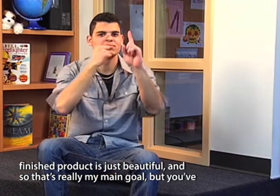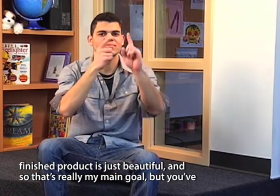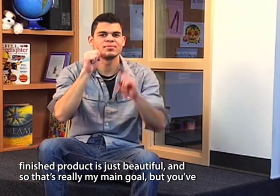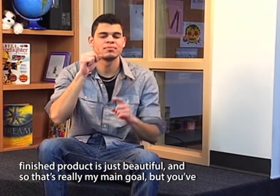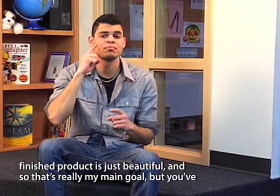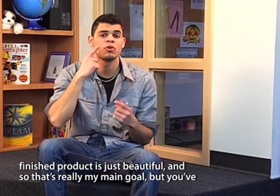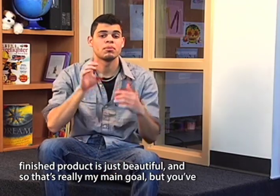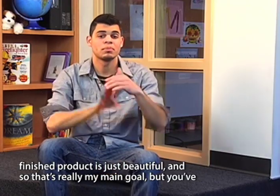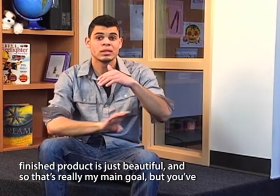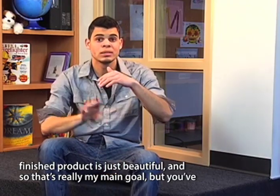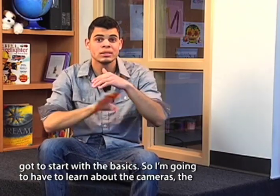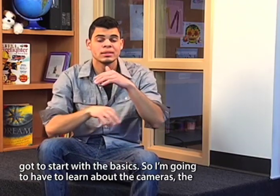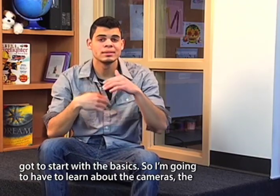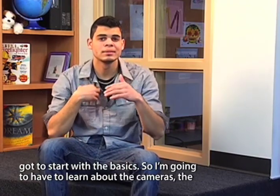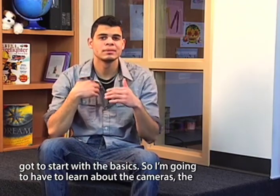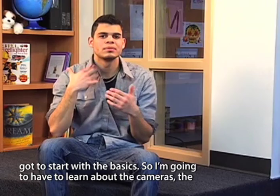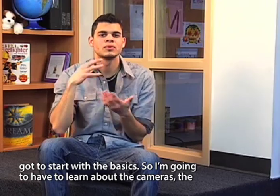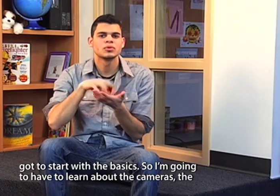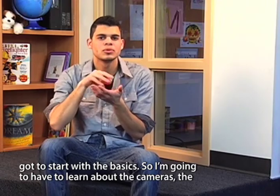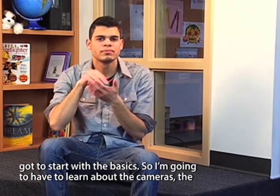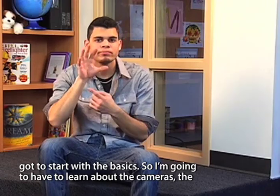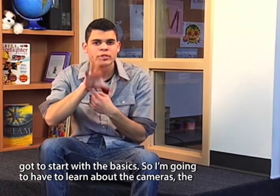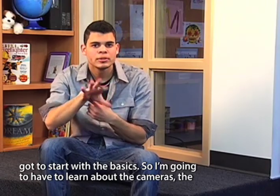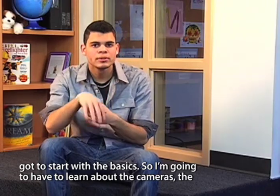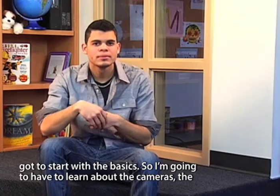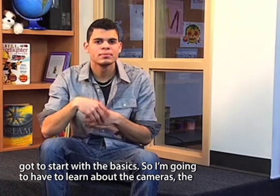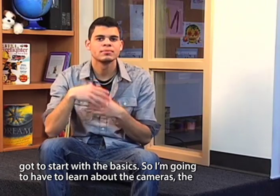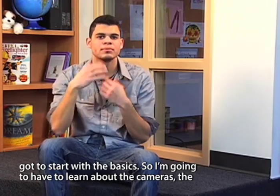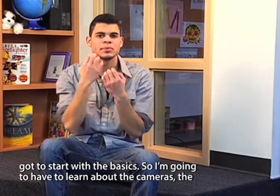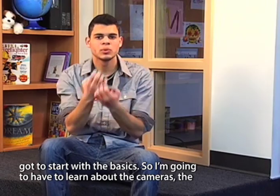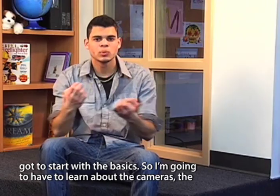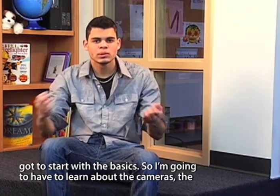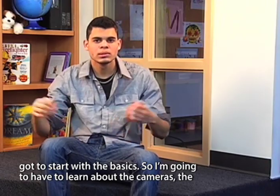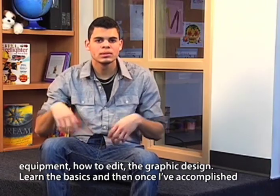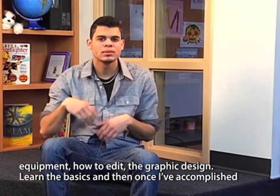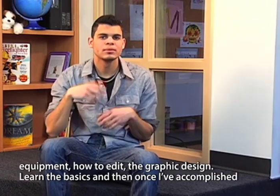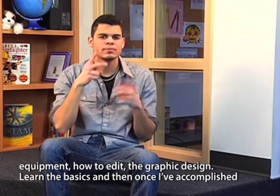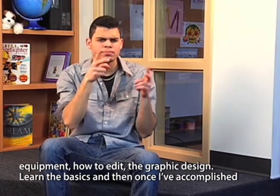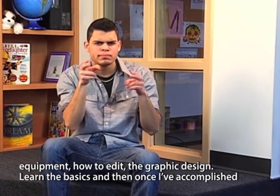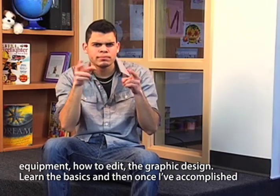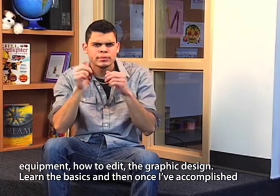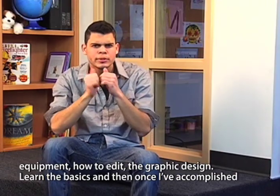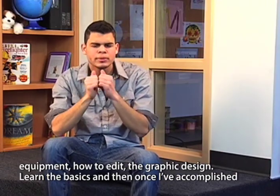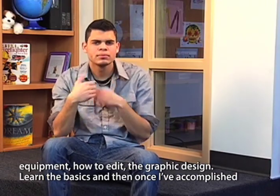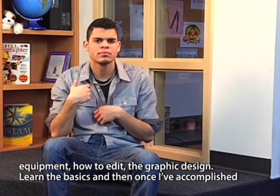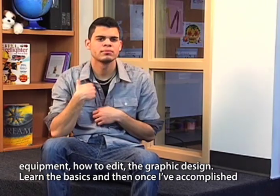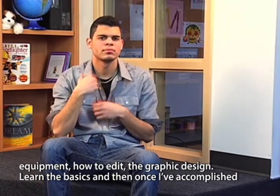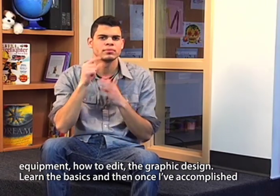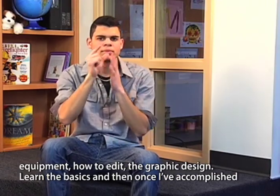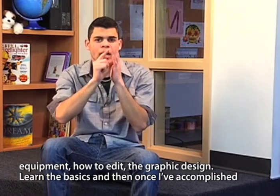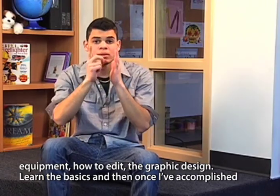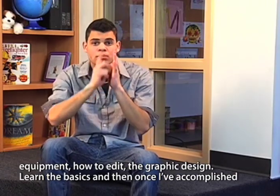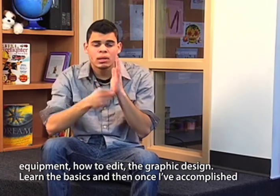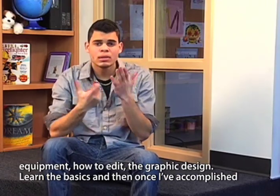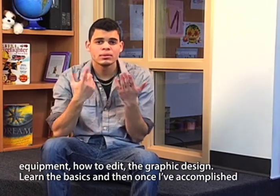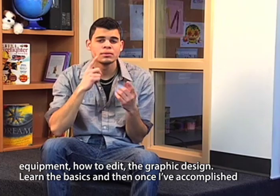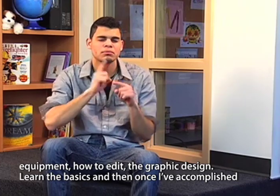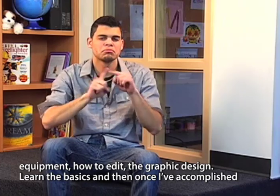main goal. But you got to start with the basics. So I'm going to have to learn about the cameras, the equipment, how to edit, the graphic